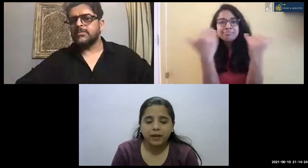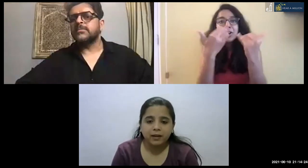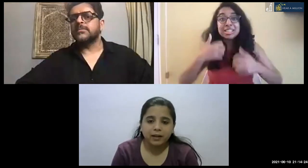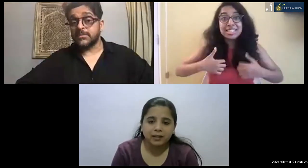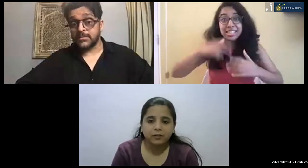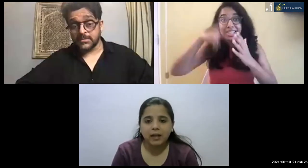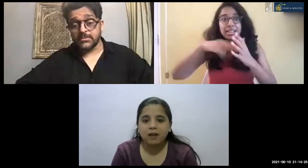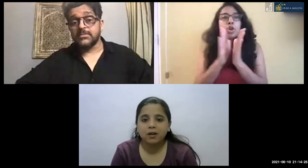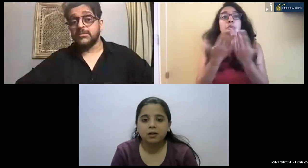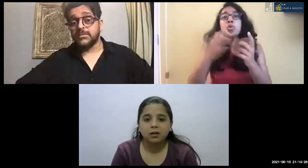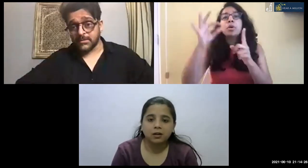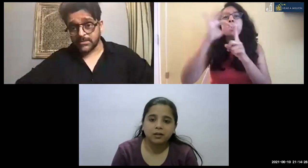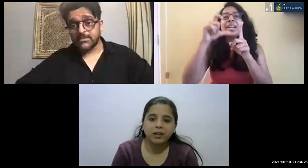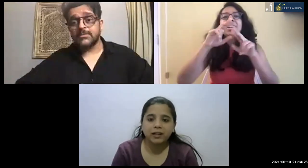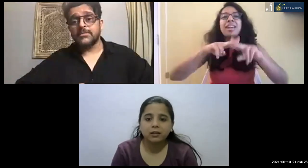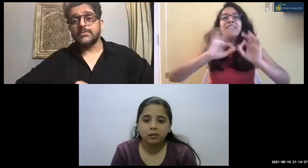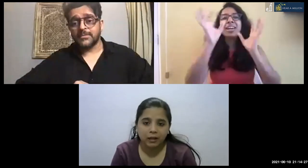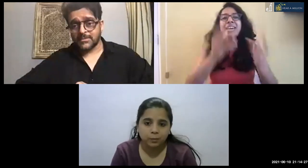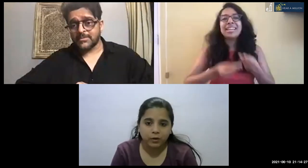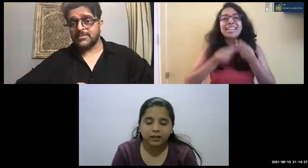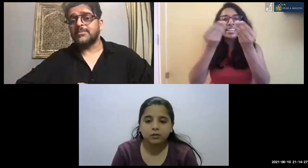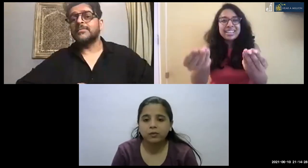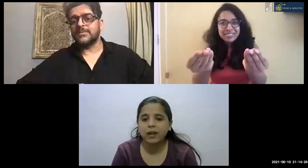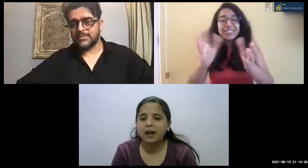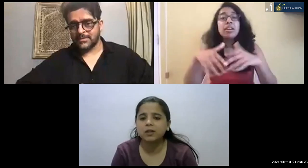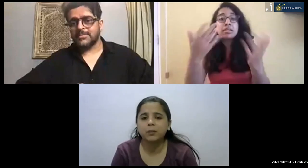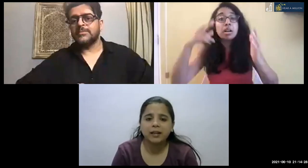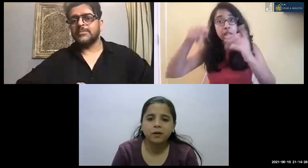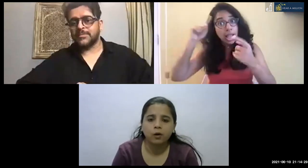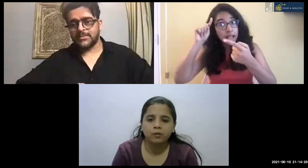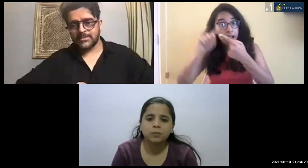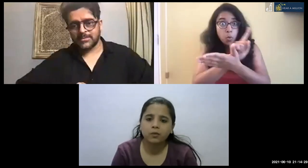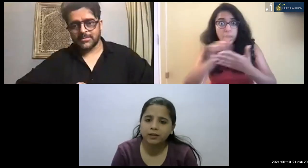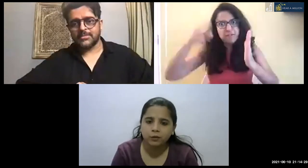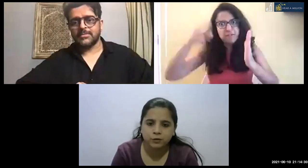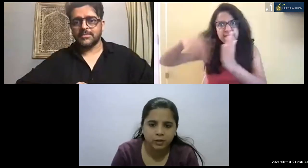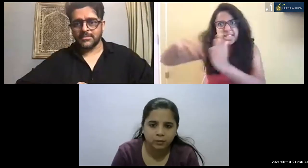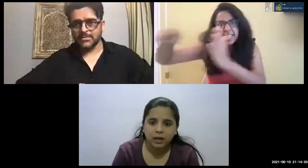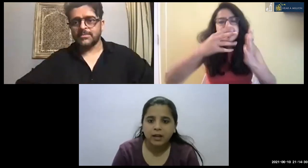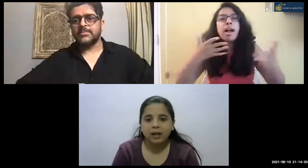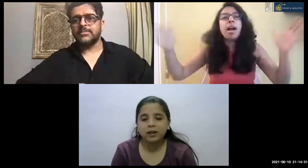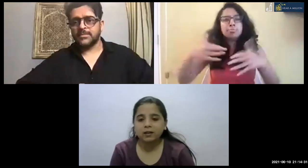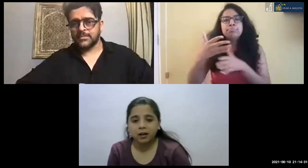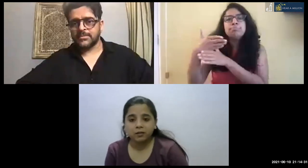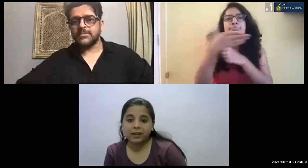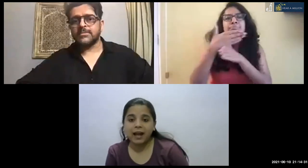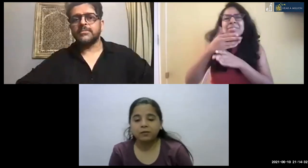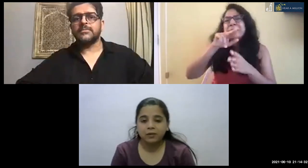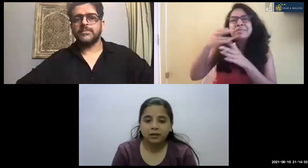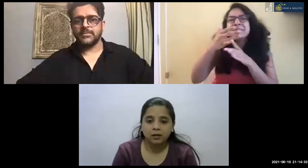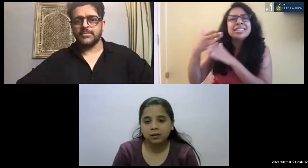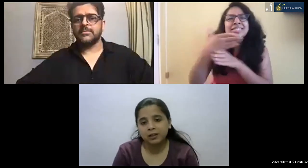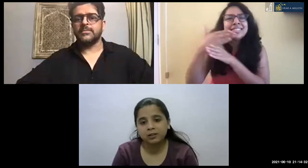would be easy if they have a reading club, right? So we have the PDF and all, we can provide the notes to them. If they are, we can